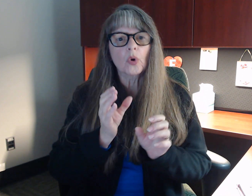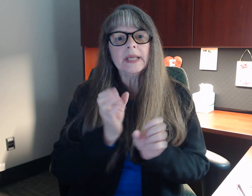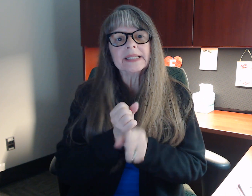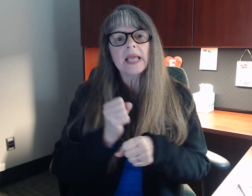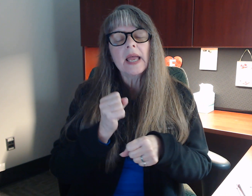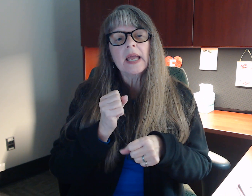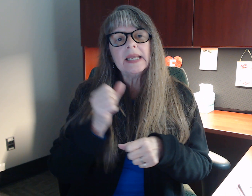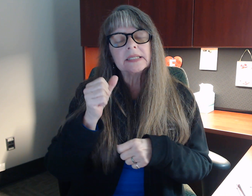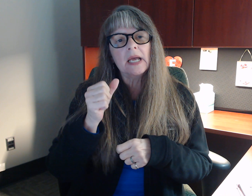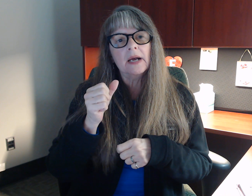it's